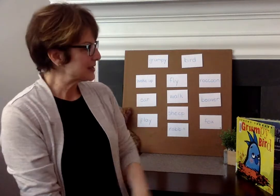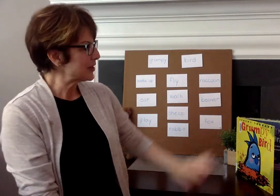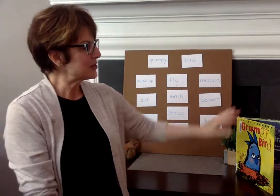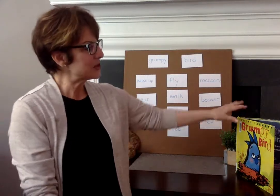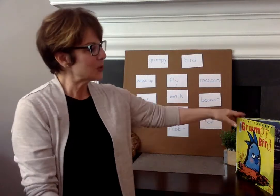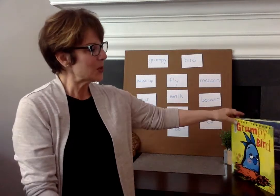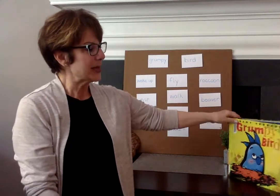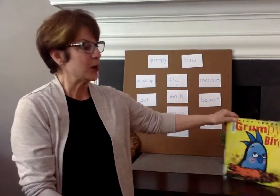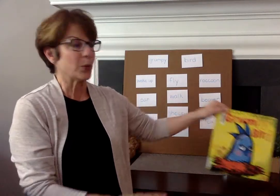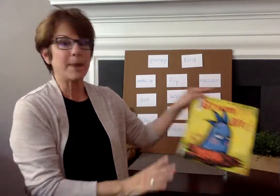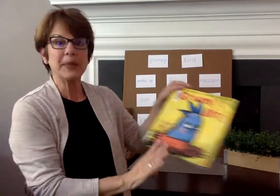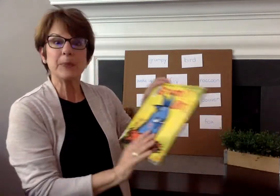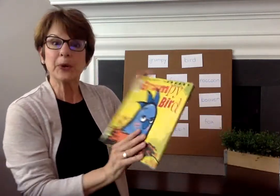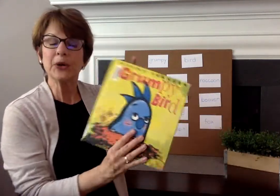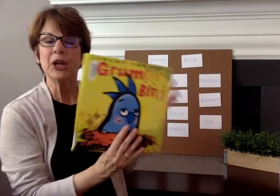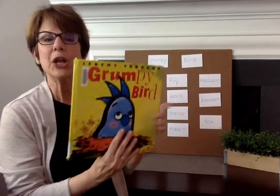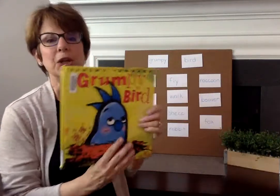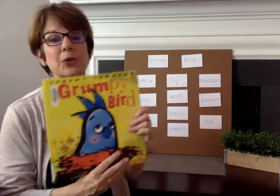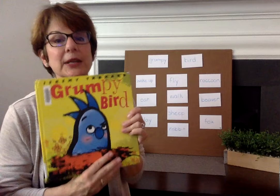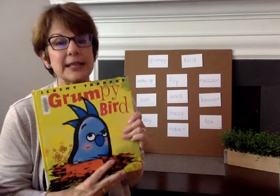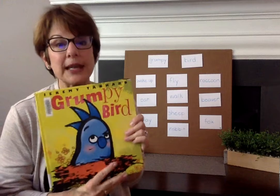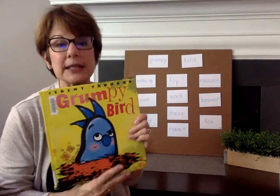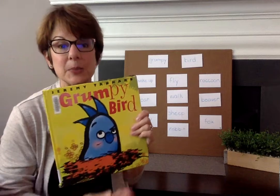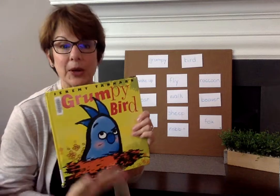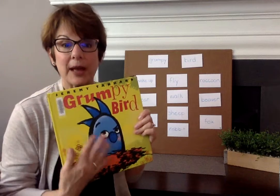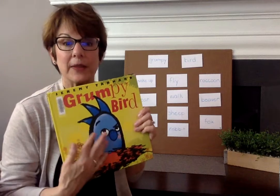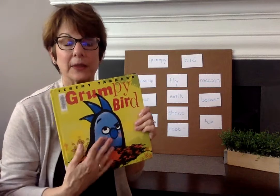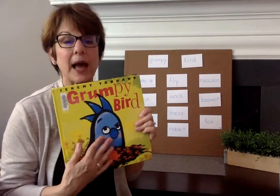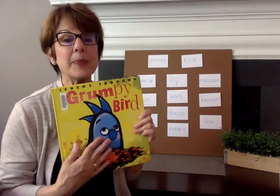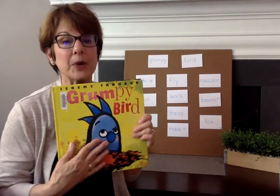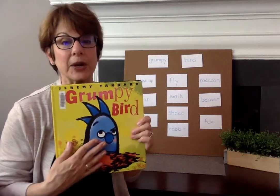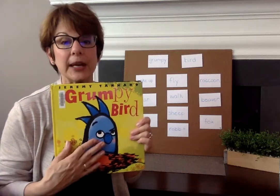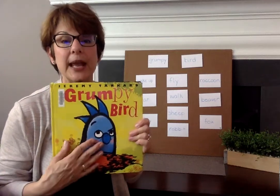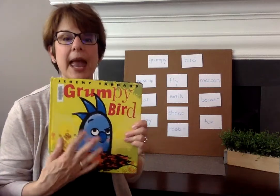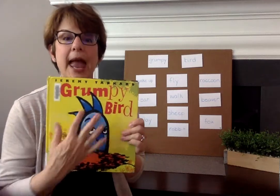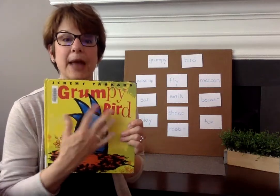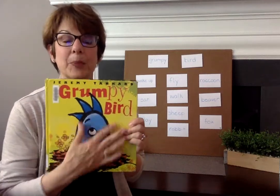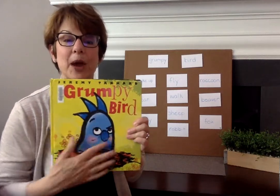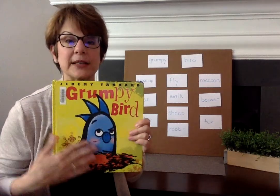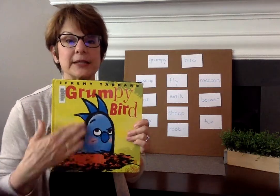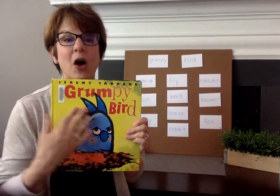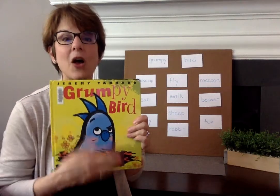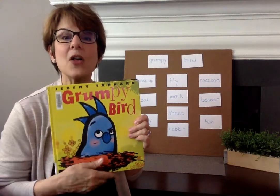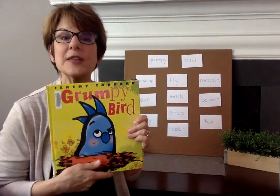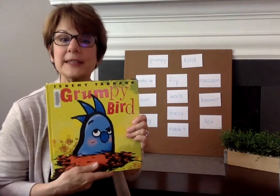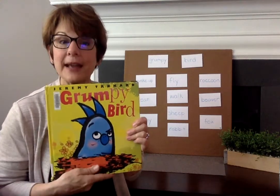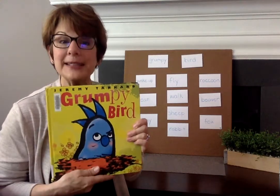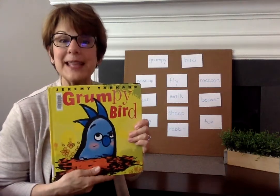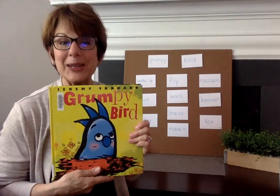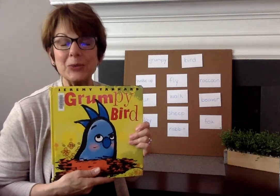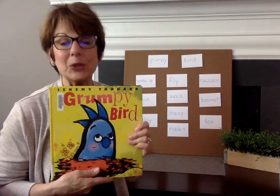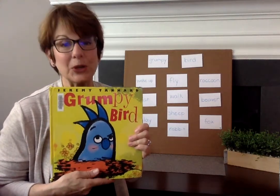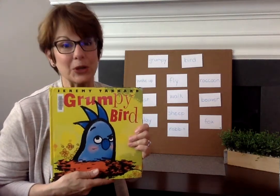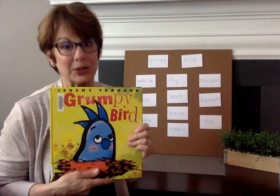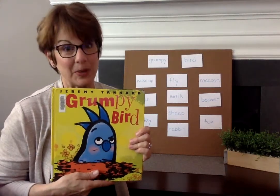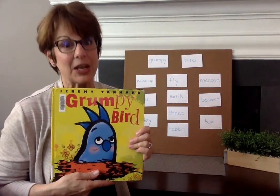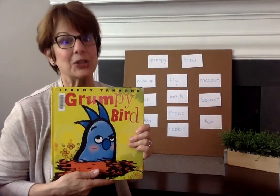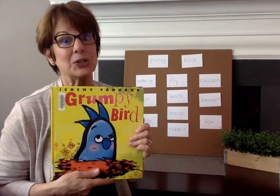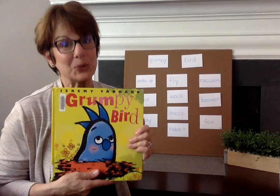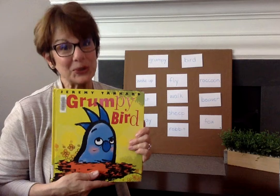our story, Grumpy Bird. You can take this book out of the library and practice all the signs that you learned because you learned